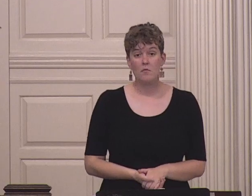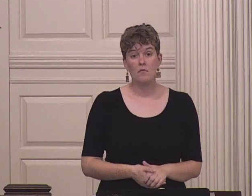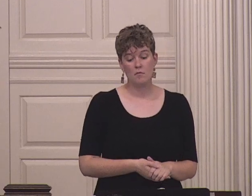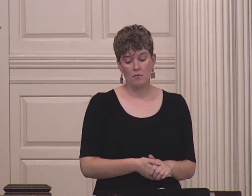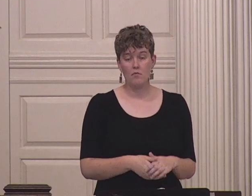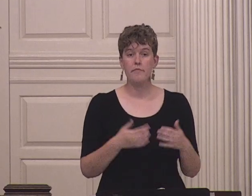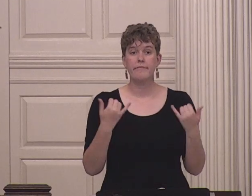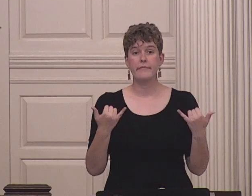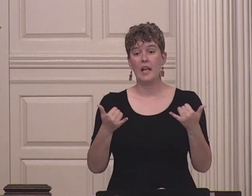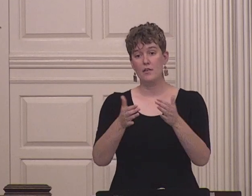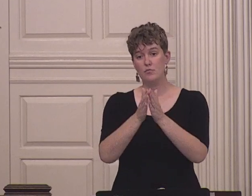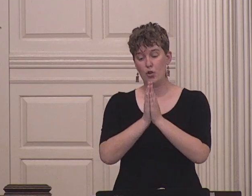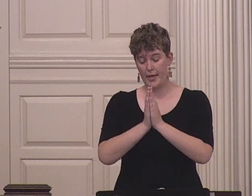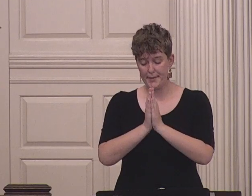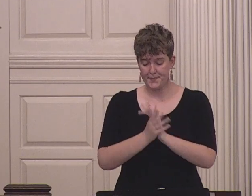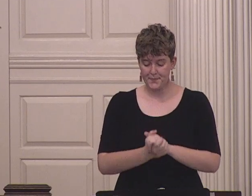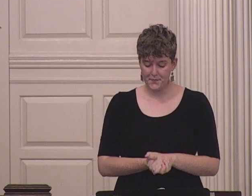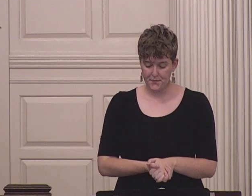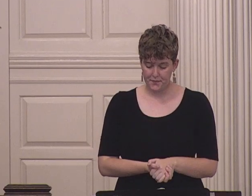Let us pray.